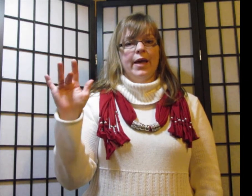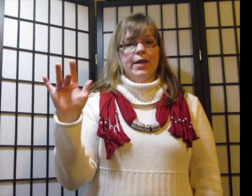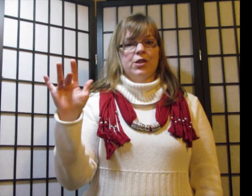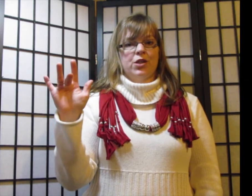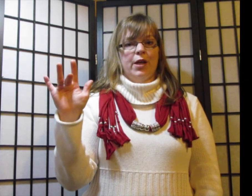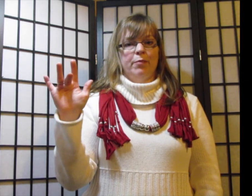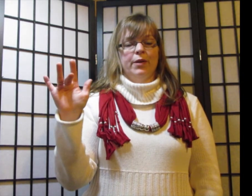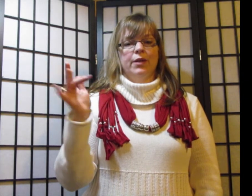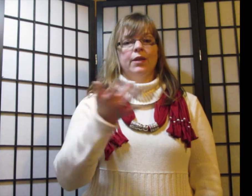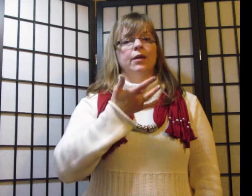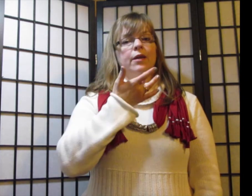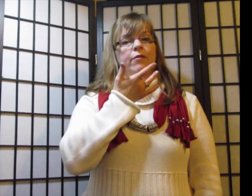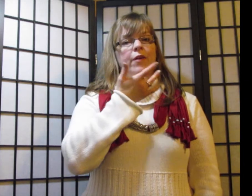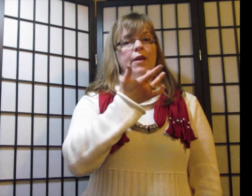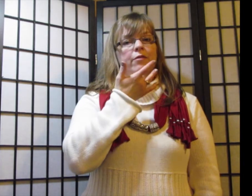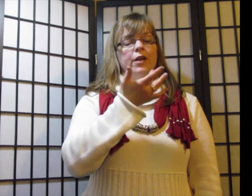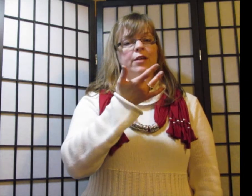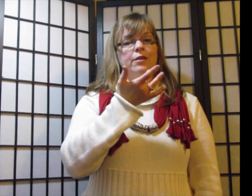hand shape. Favorite.